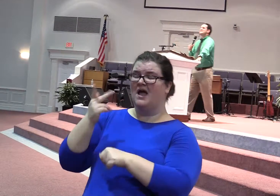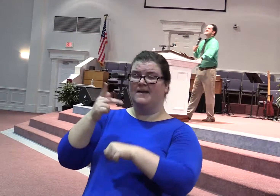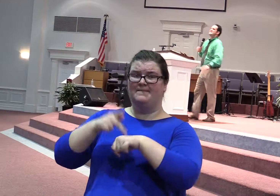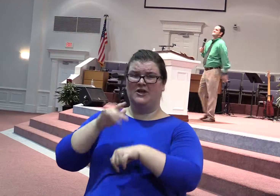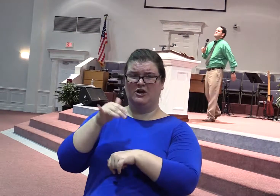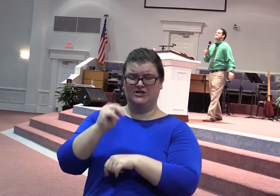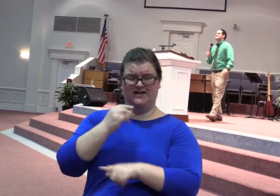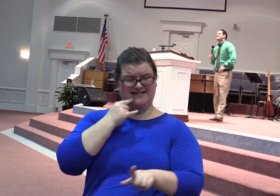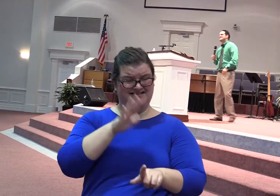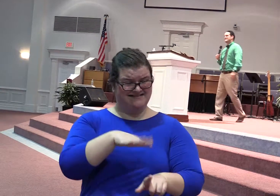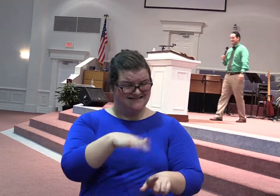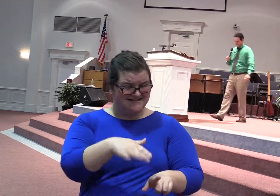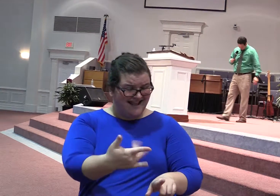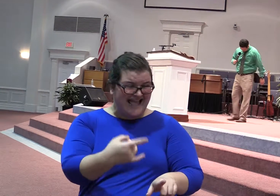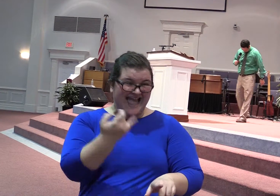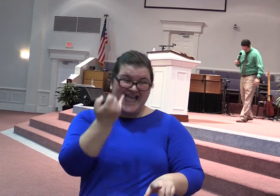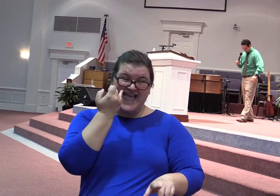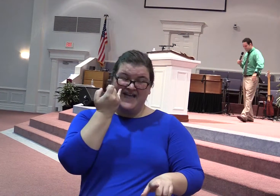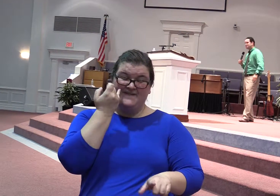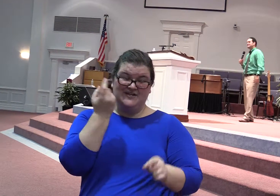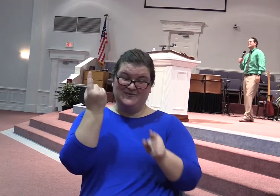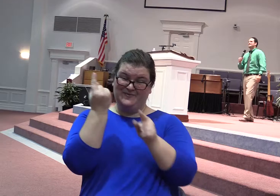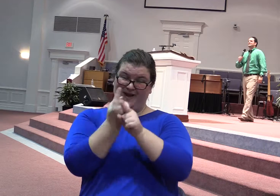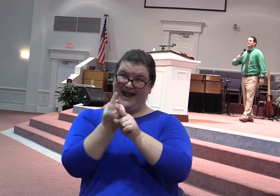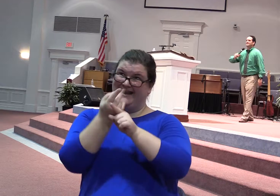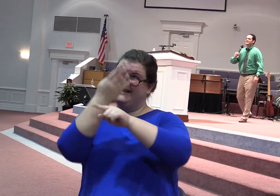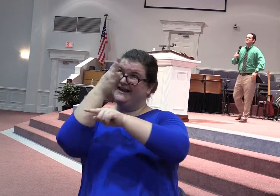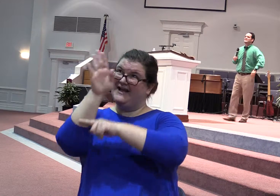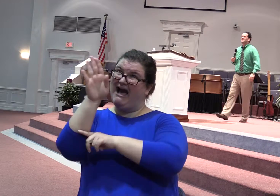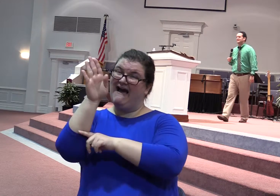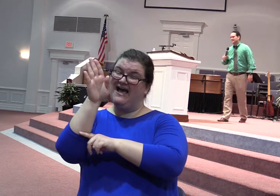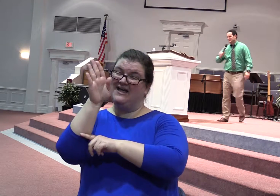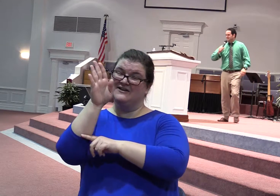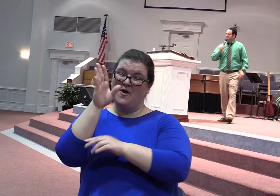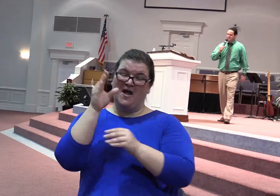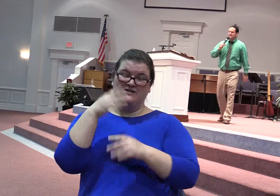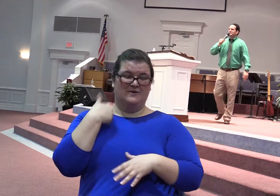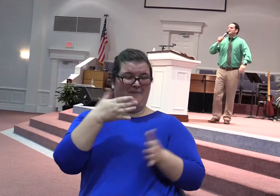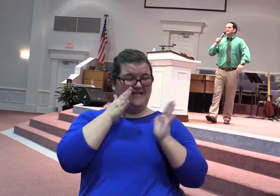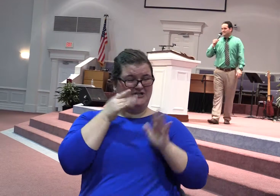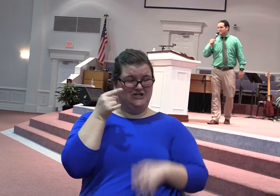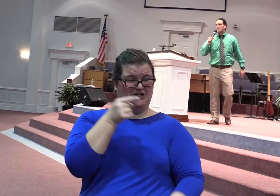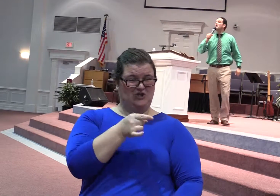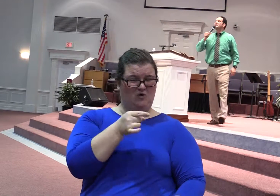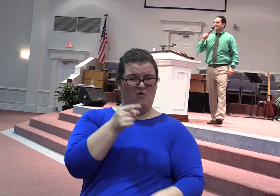and said unto them, whether it's right in the sight of God to hearken unto you more than unto God, judge ye.